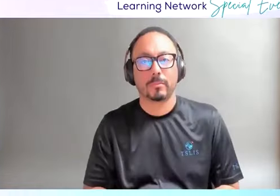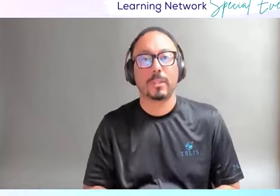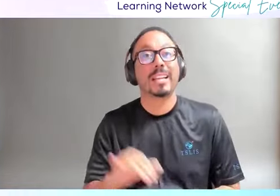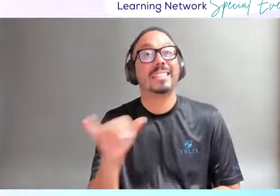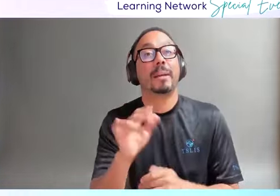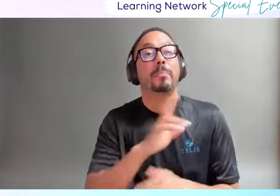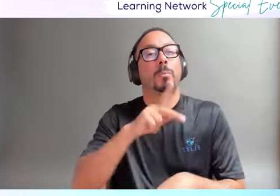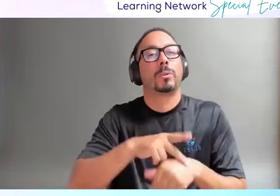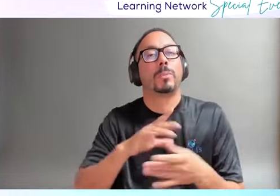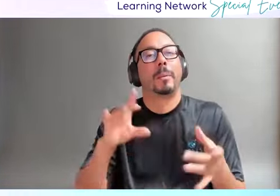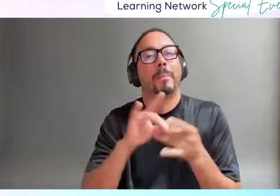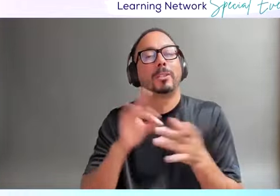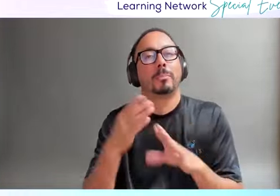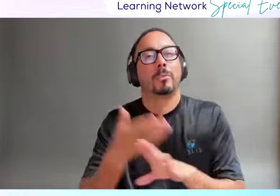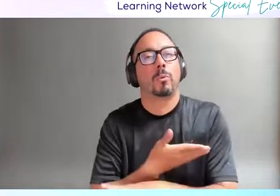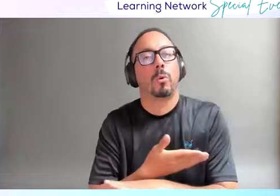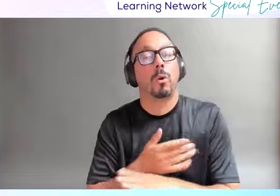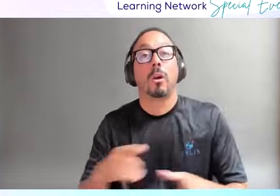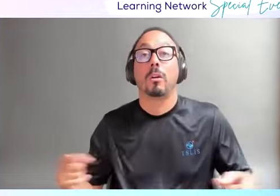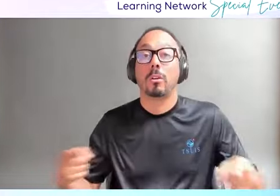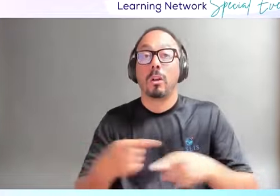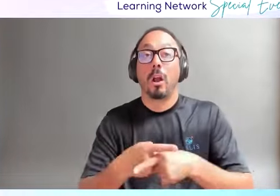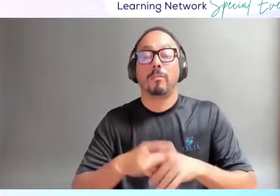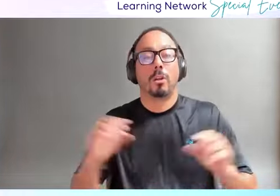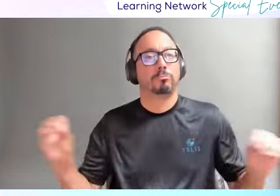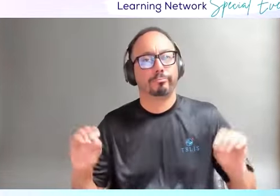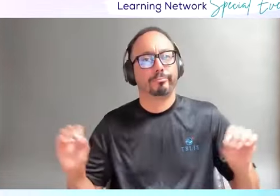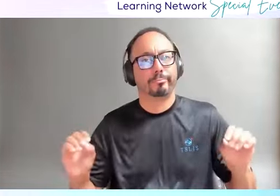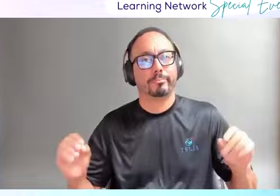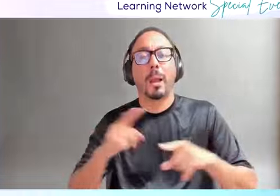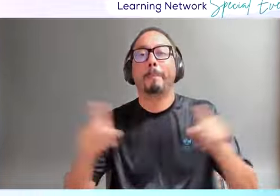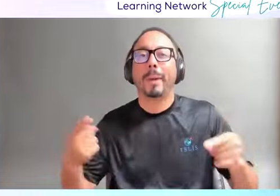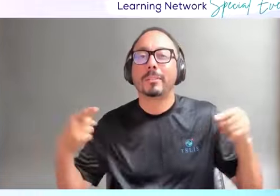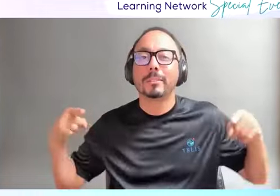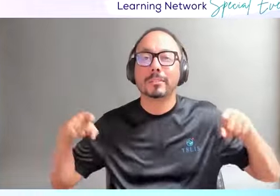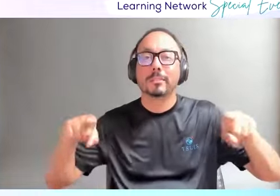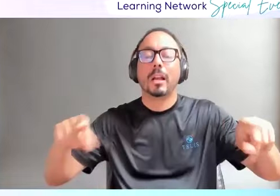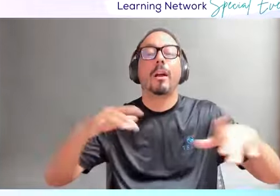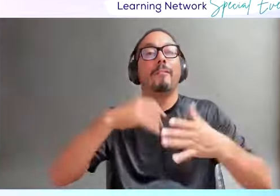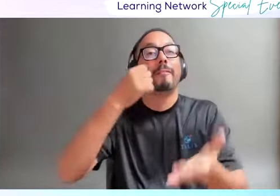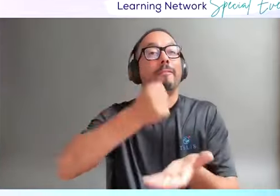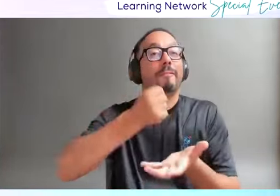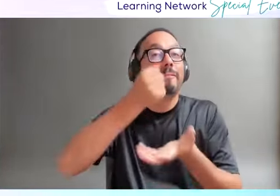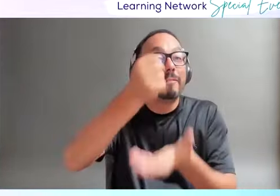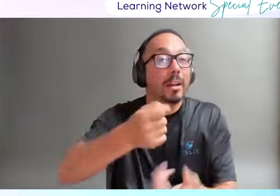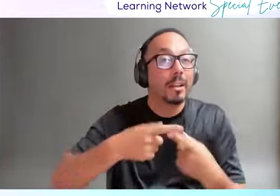is no real conflict. There is just perhaps differences of funding models, differences in mandate, differences